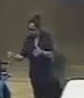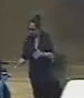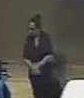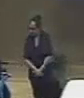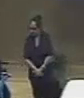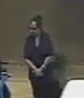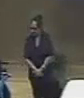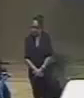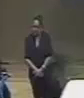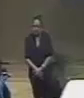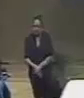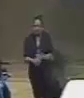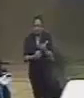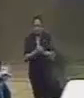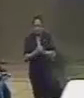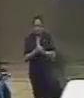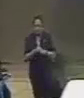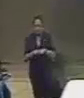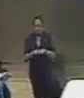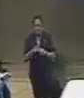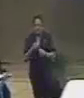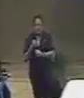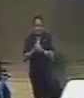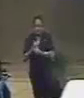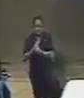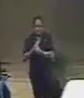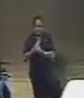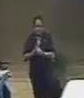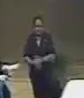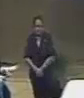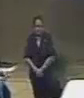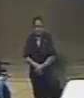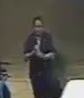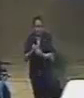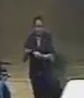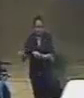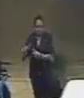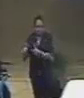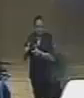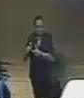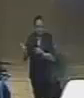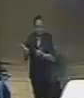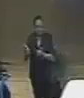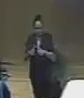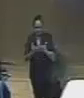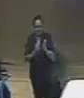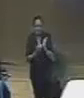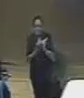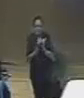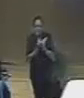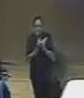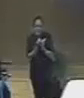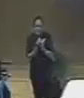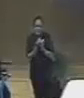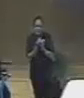Machine learning. So the computer actually taking on a lot more direction in terms of where a student is going to go. We already have that in Moodle. It's called